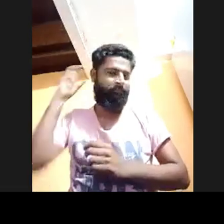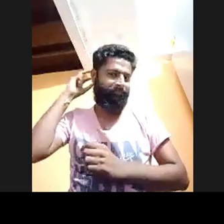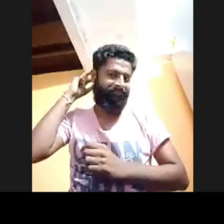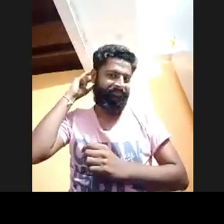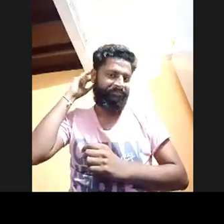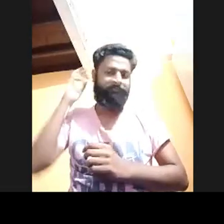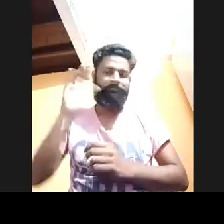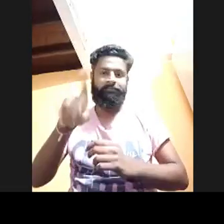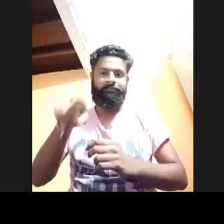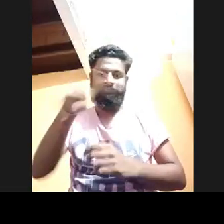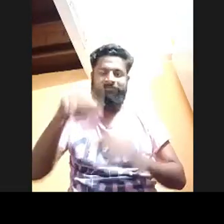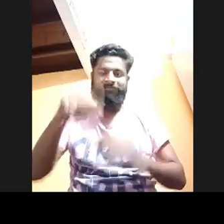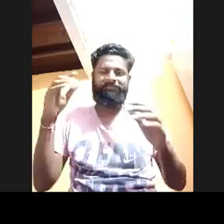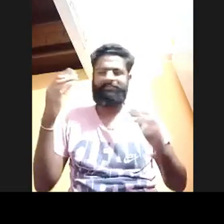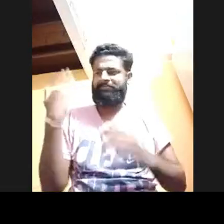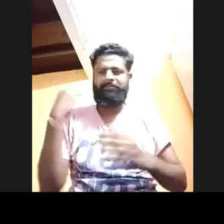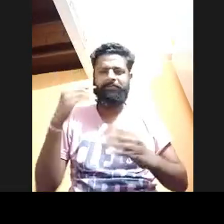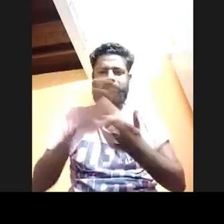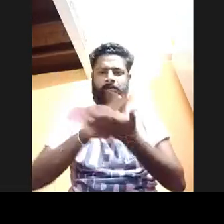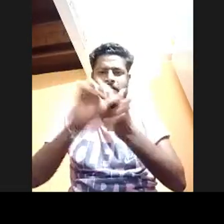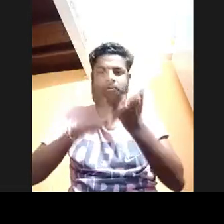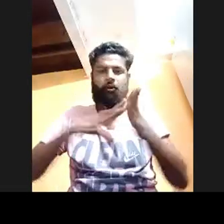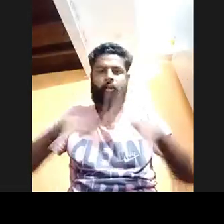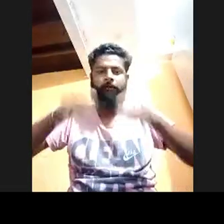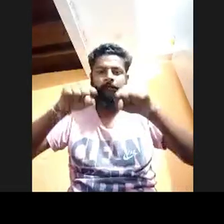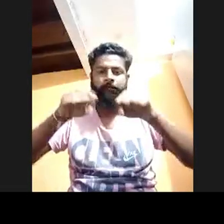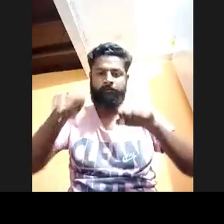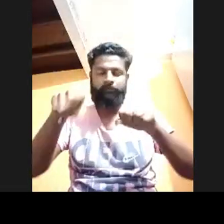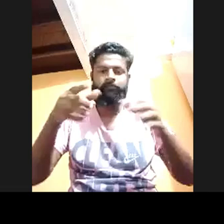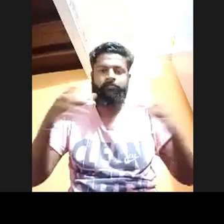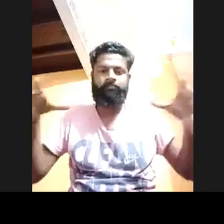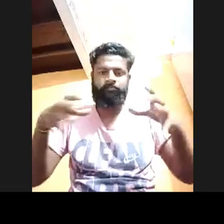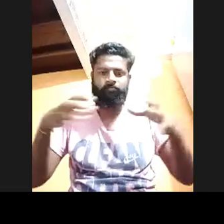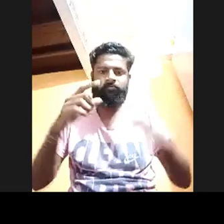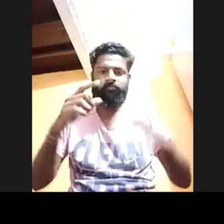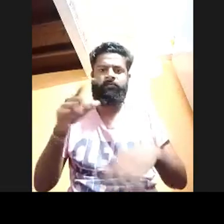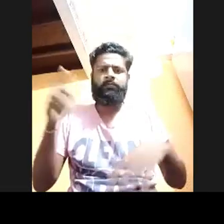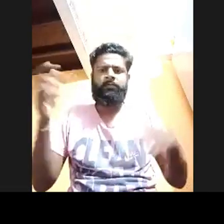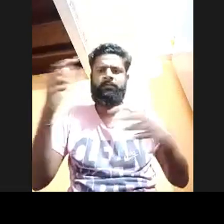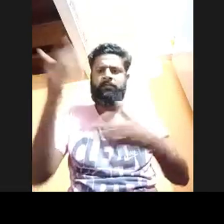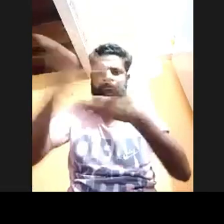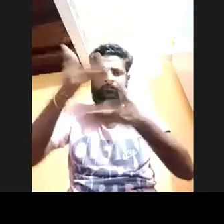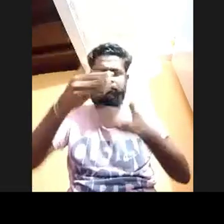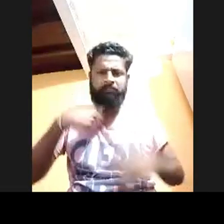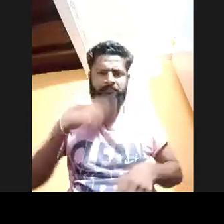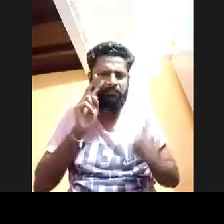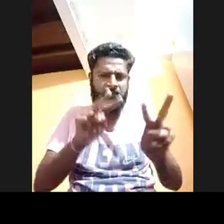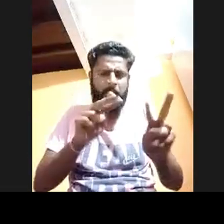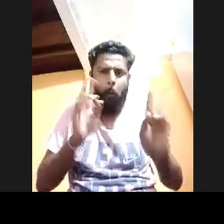waving hands to the team, and the cochlear implant specifically workshop here a million, which hosted it,